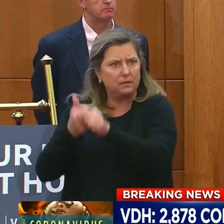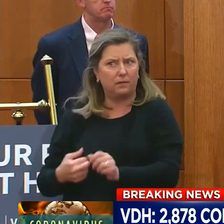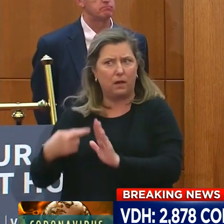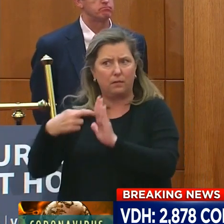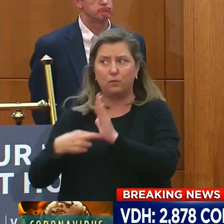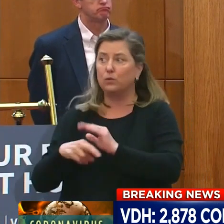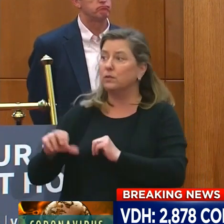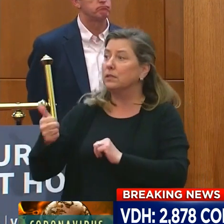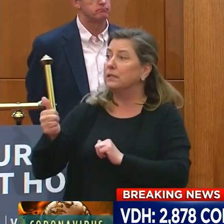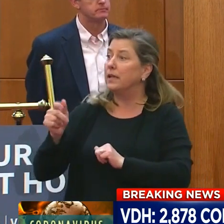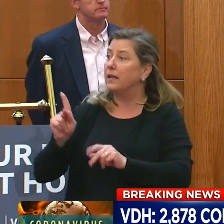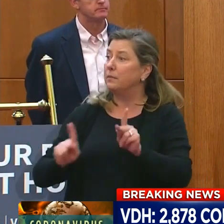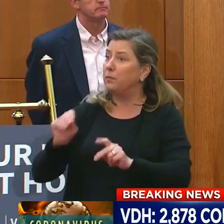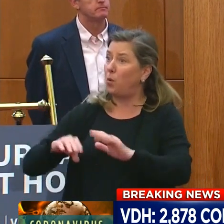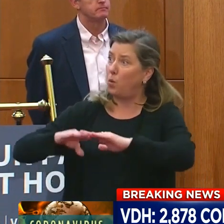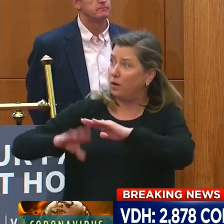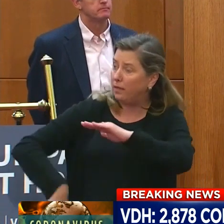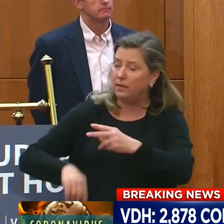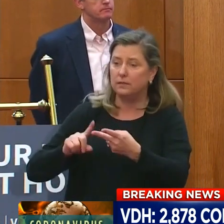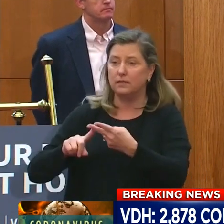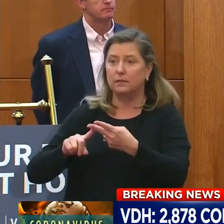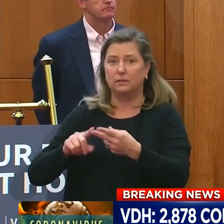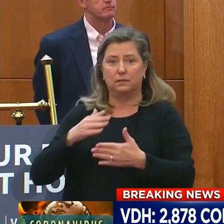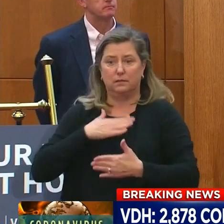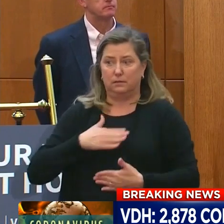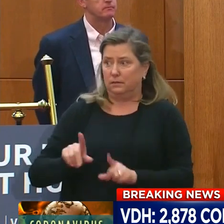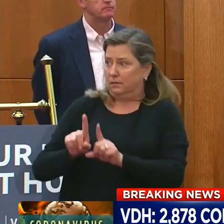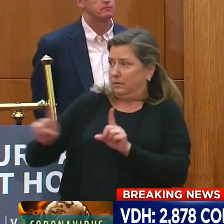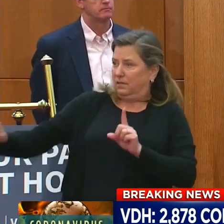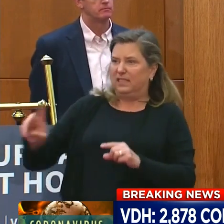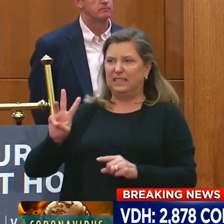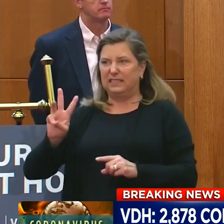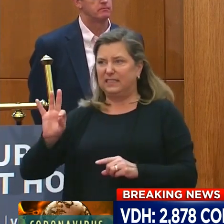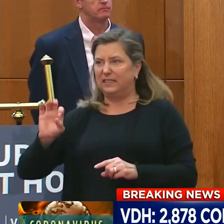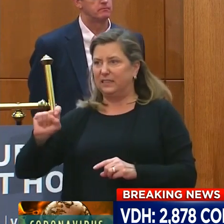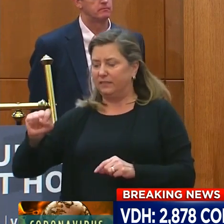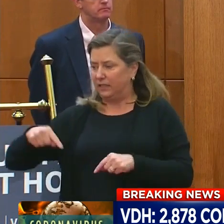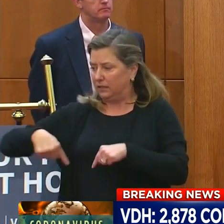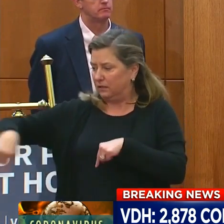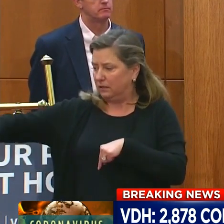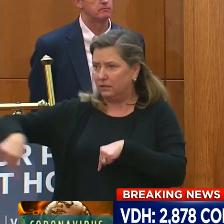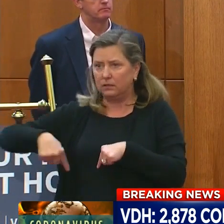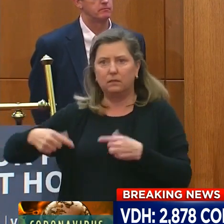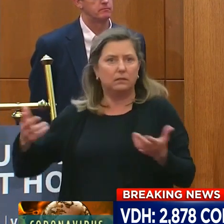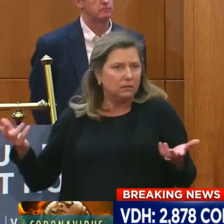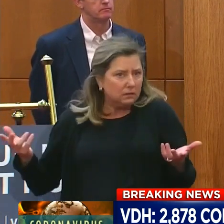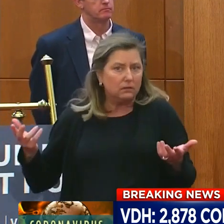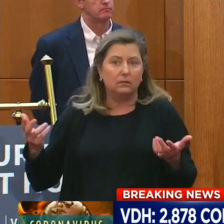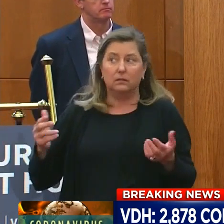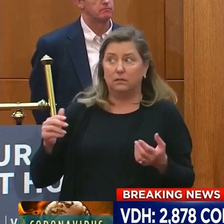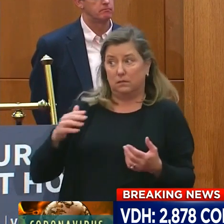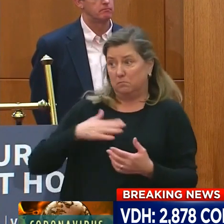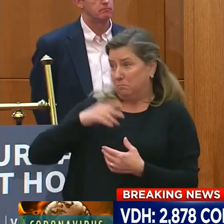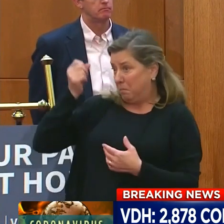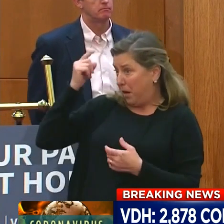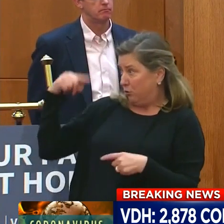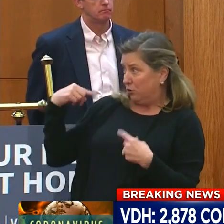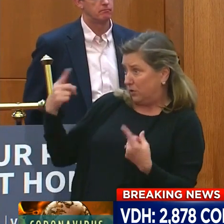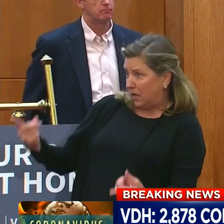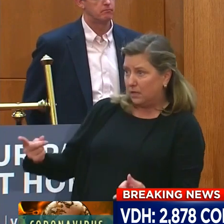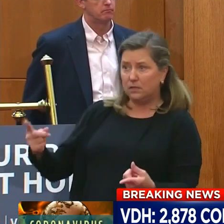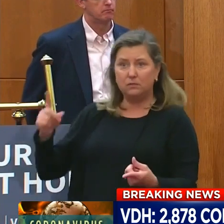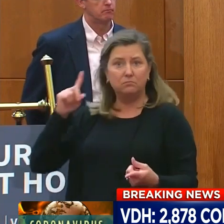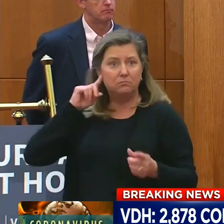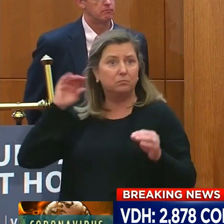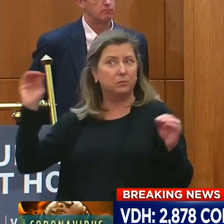10 or less, to use the social distancing 6 feet apart. And to the best of my understanding, we haven't